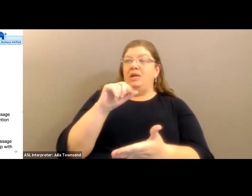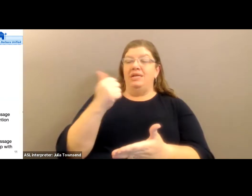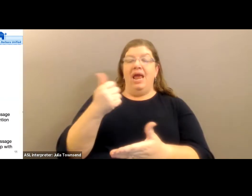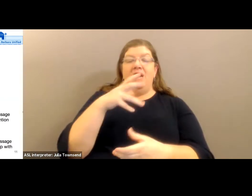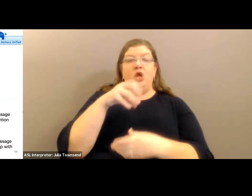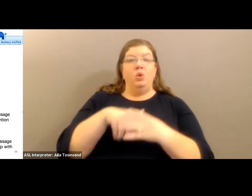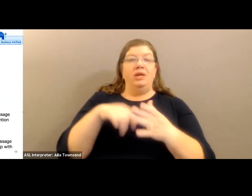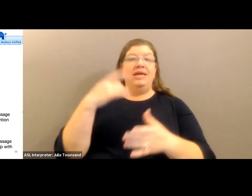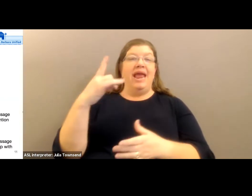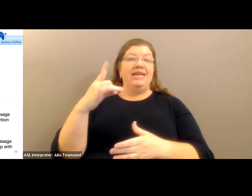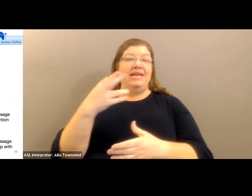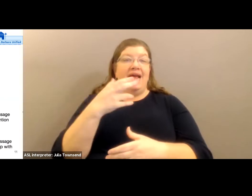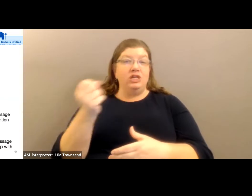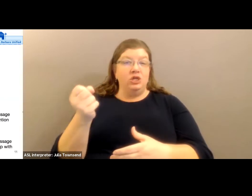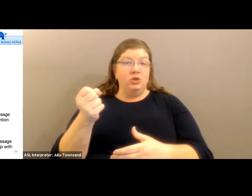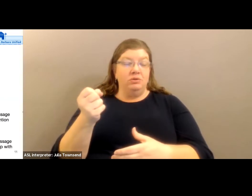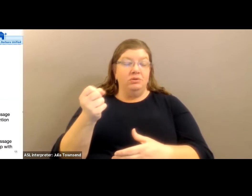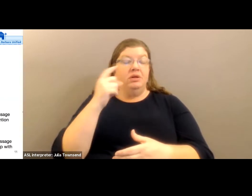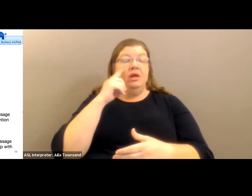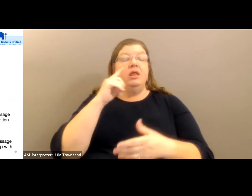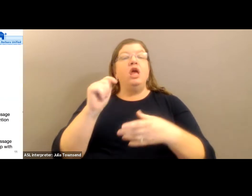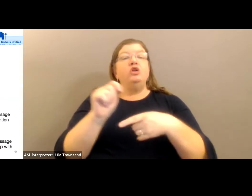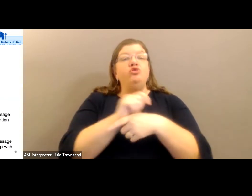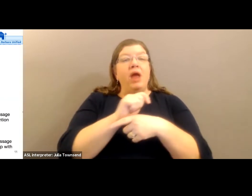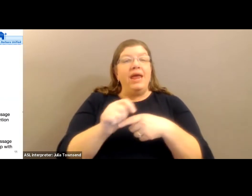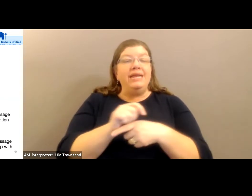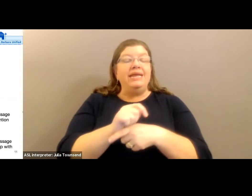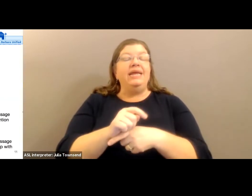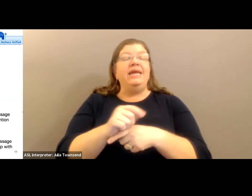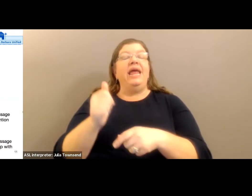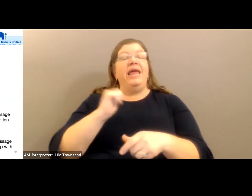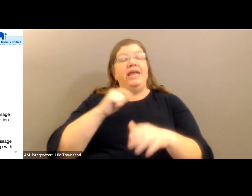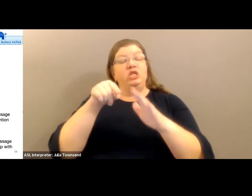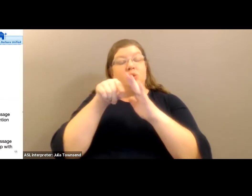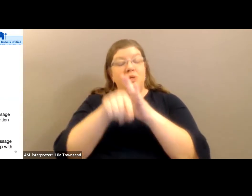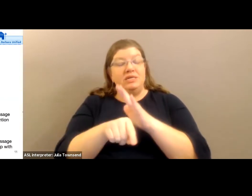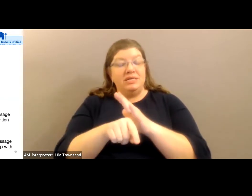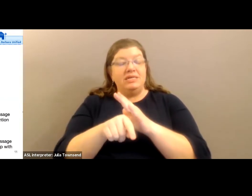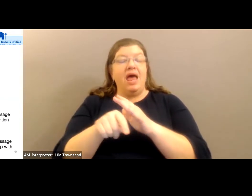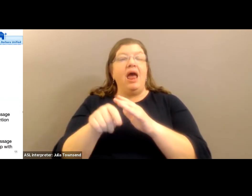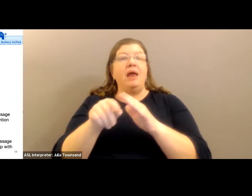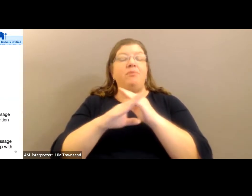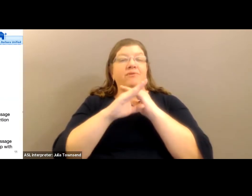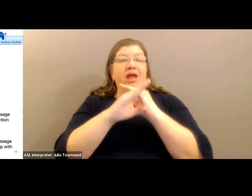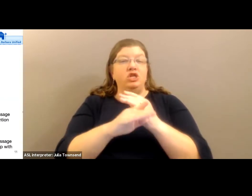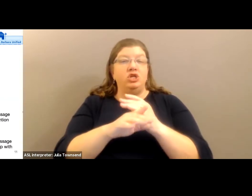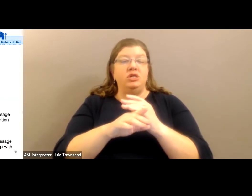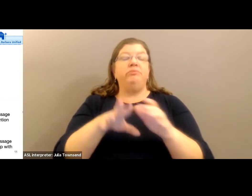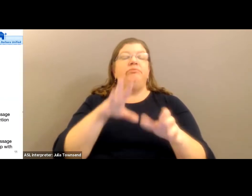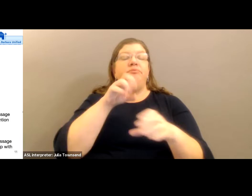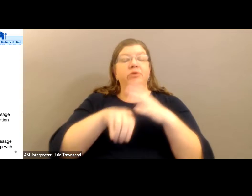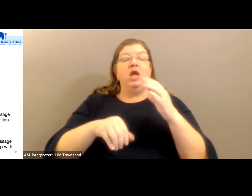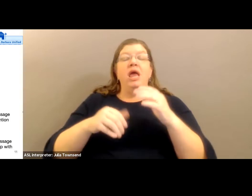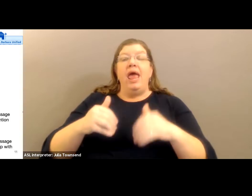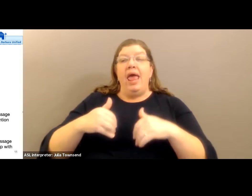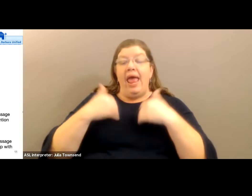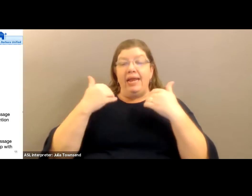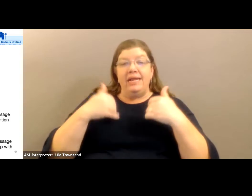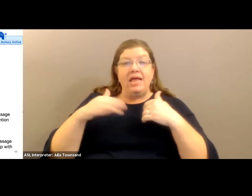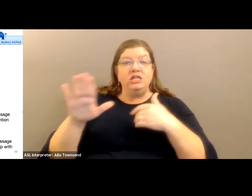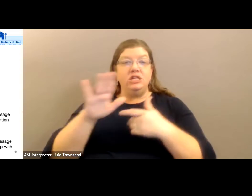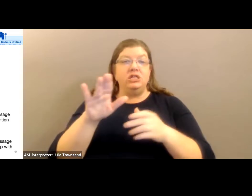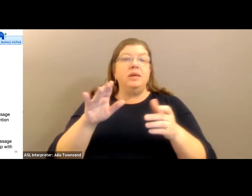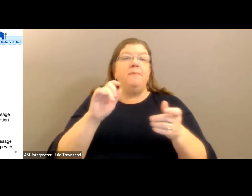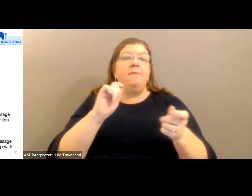schools found that training in suicide prevention improved adolescents' adaptive behaviors related to suicide, but also